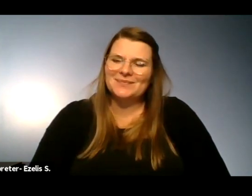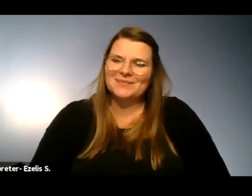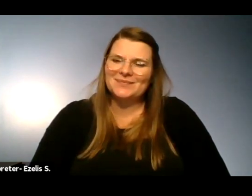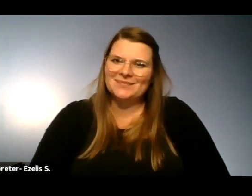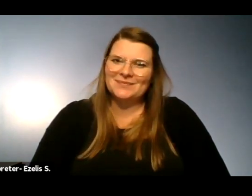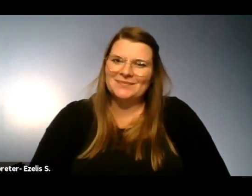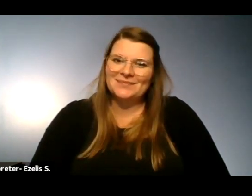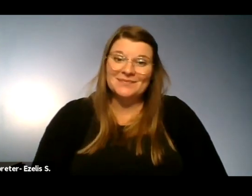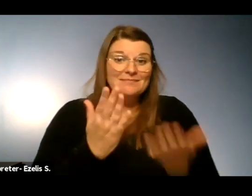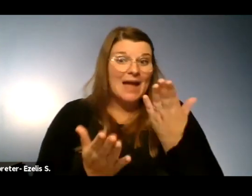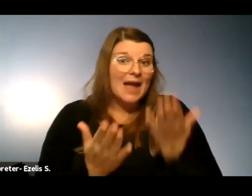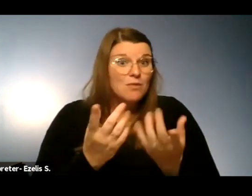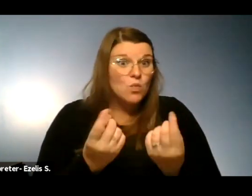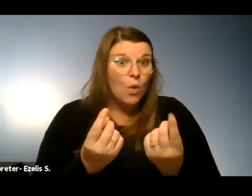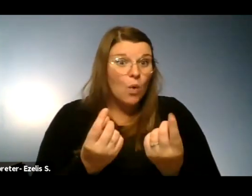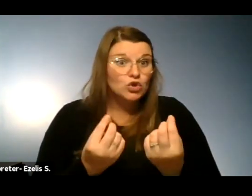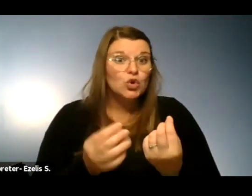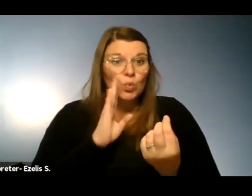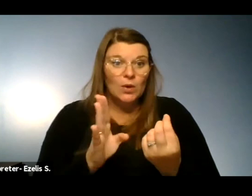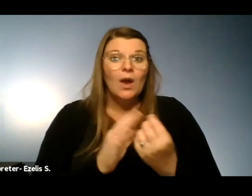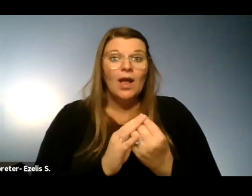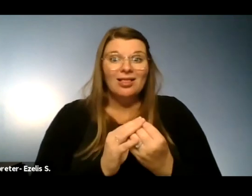maybe what we'll do is we'll go on a,